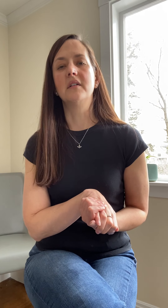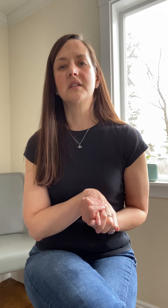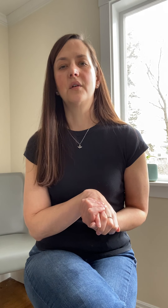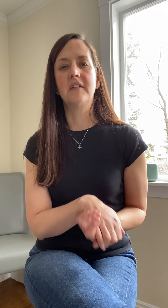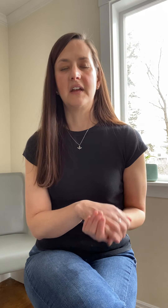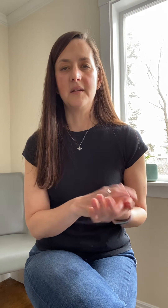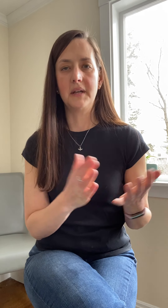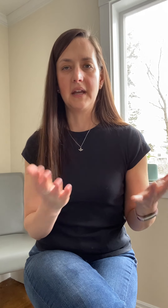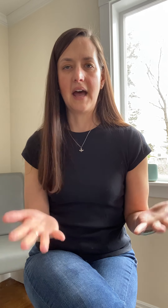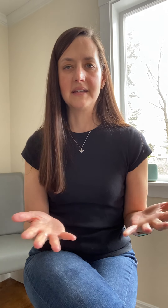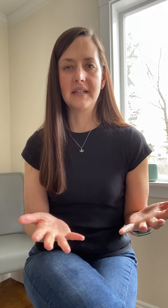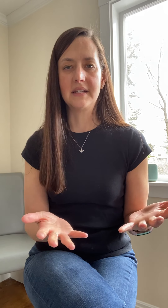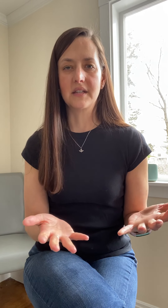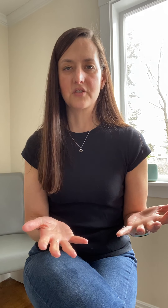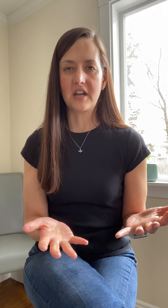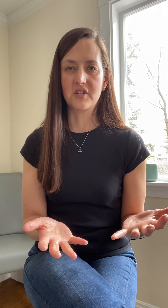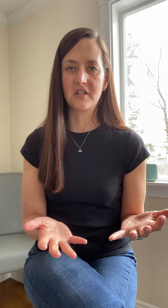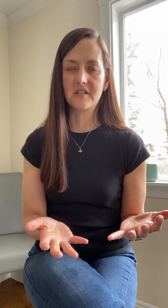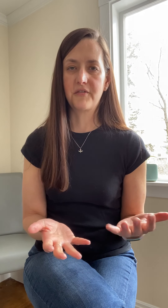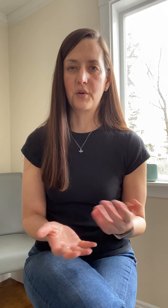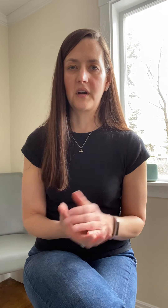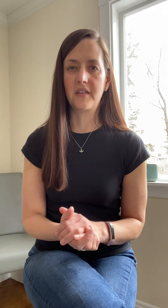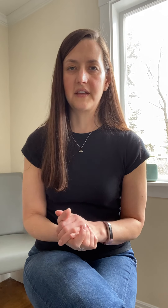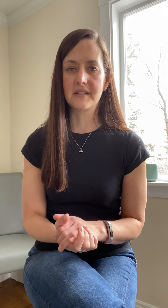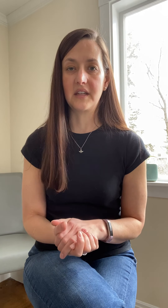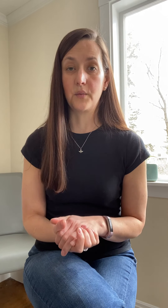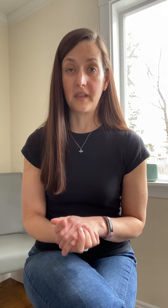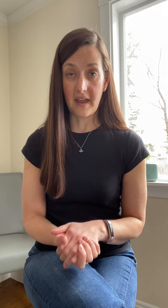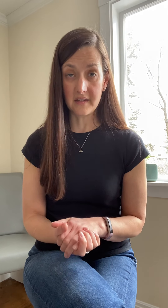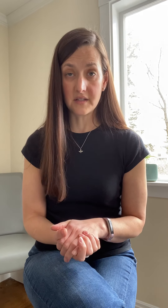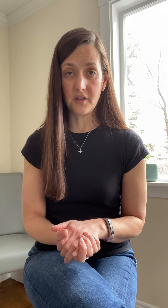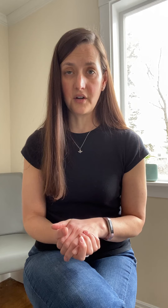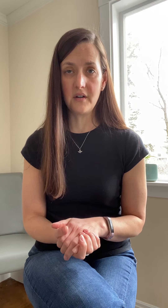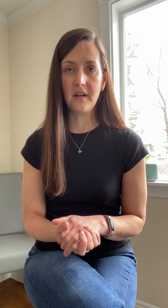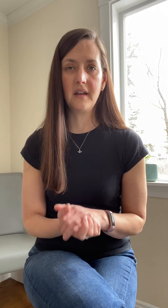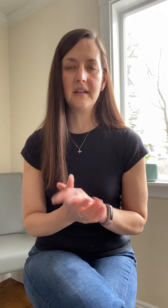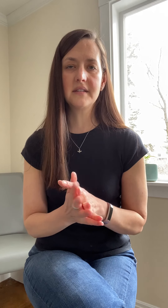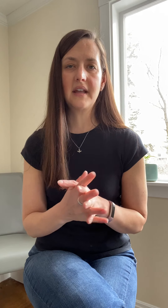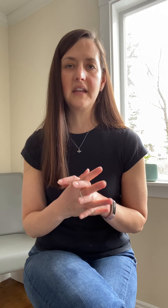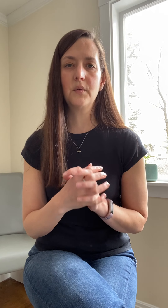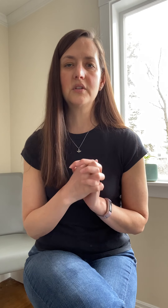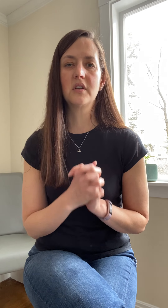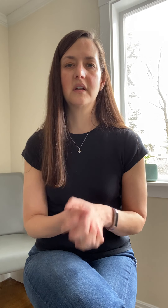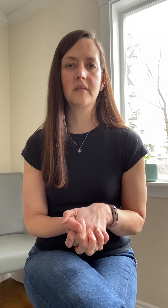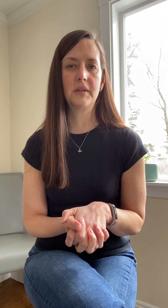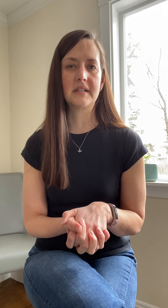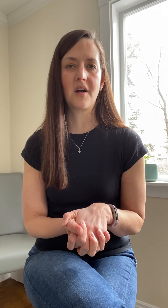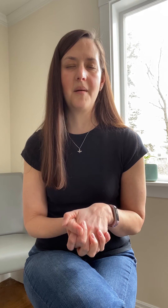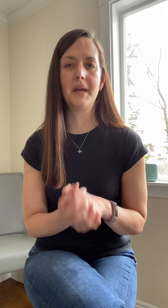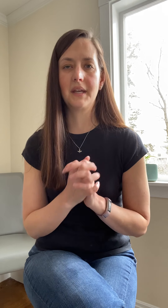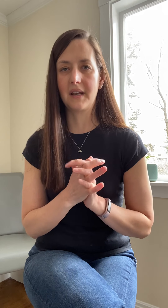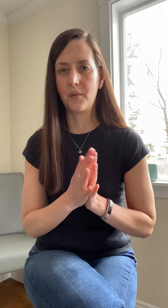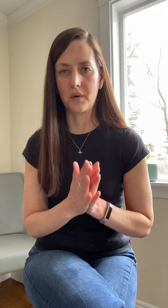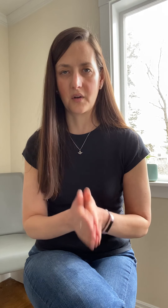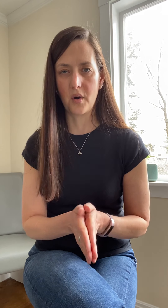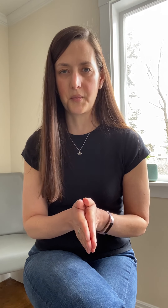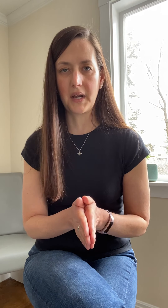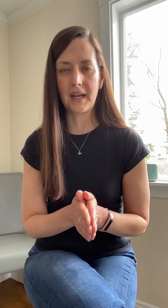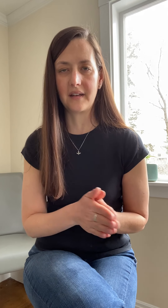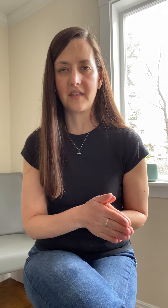also, if anybody has any suggestions for things that you would like to learn in sign language, please comment and I will incorporate it into the